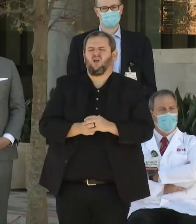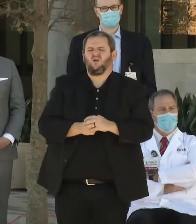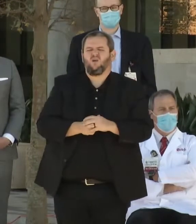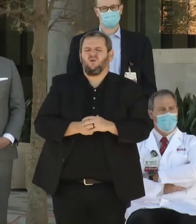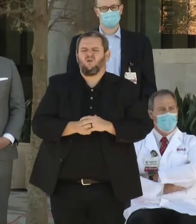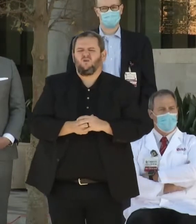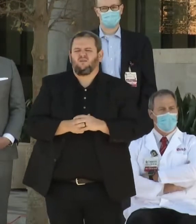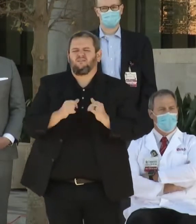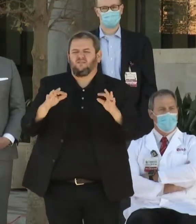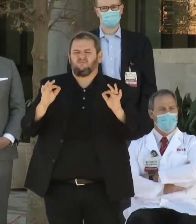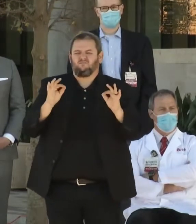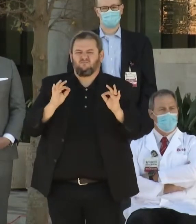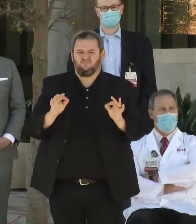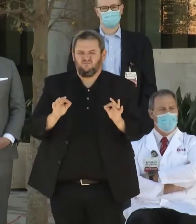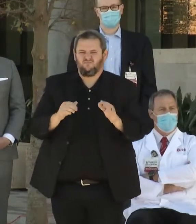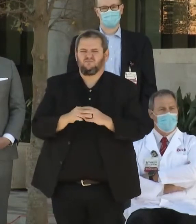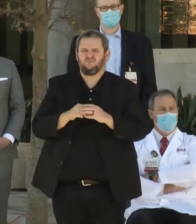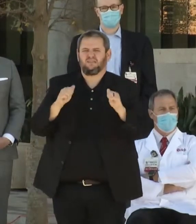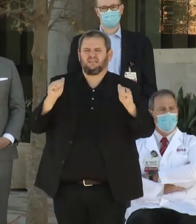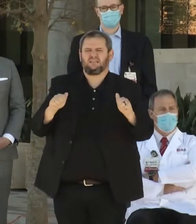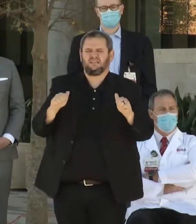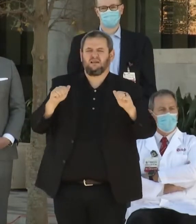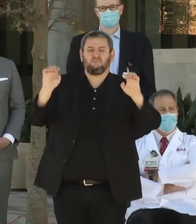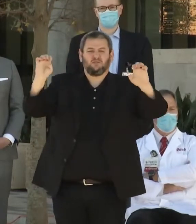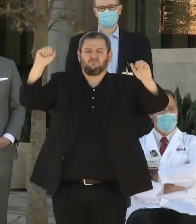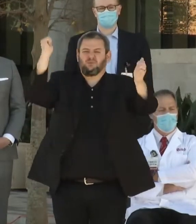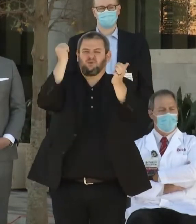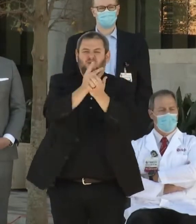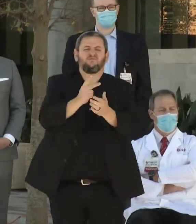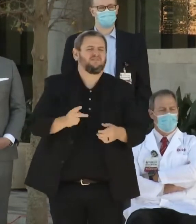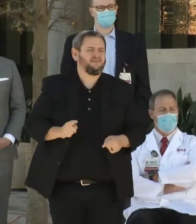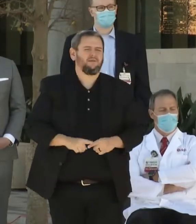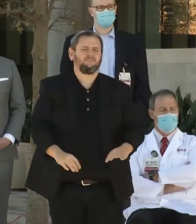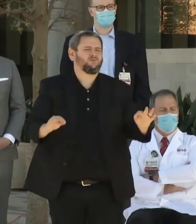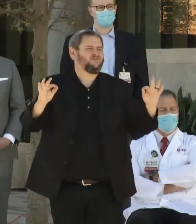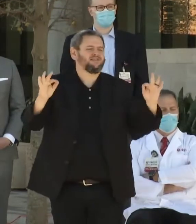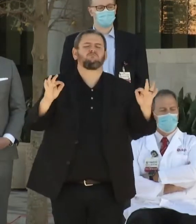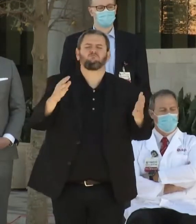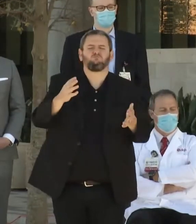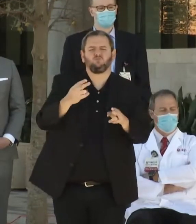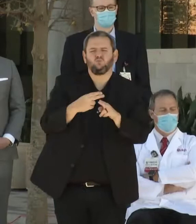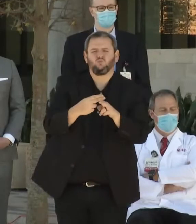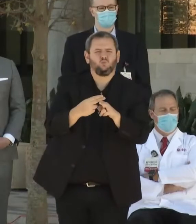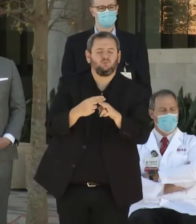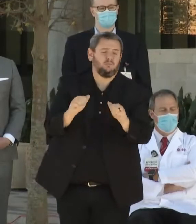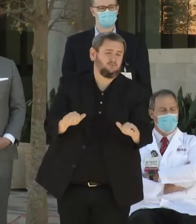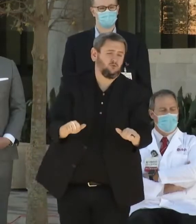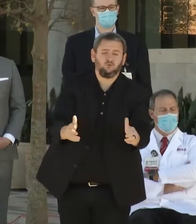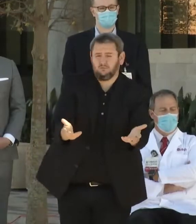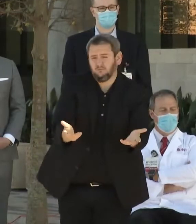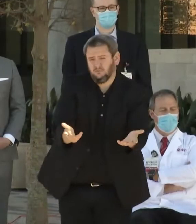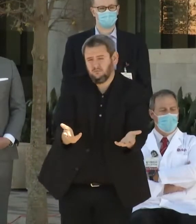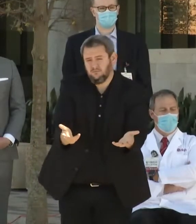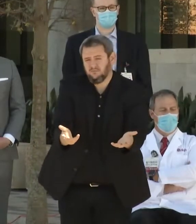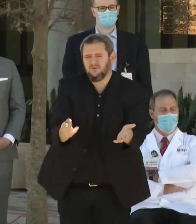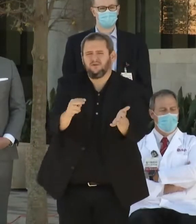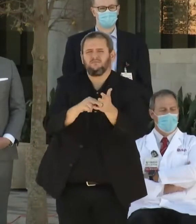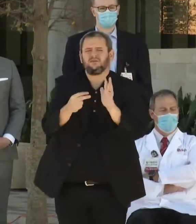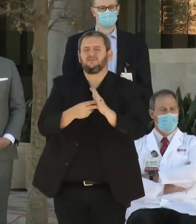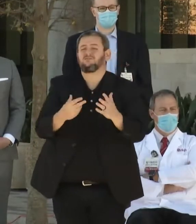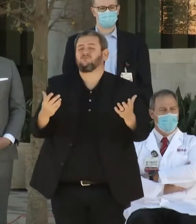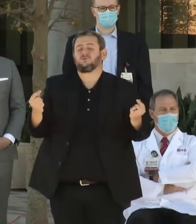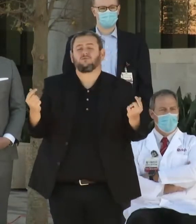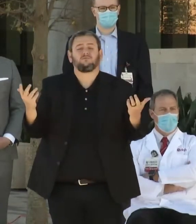could occur very soon. So what does that mean for Oklahomans? The state has a thoughtful and well-organized plan